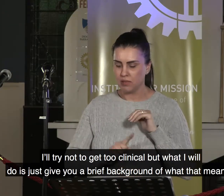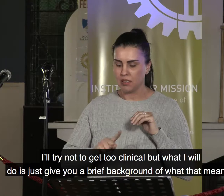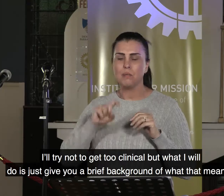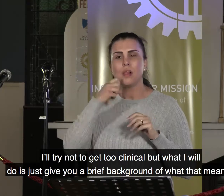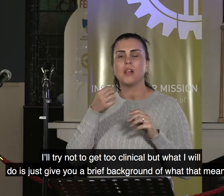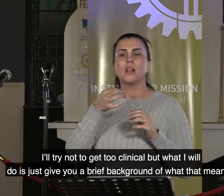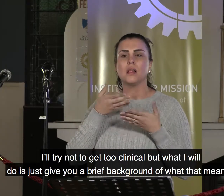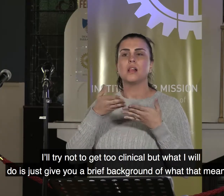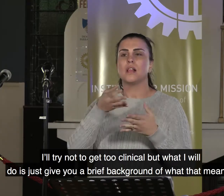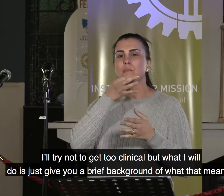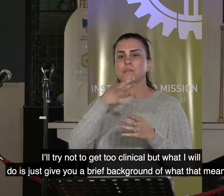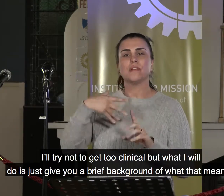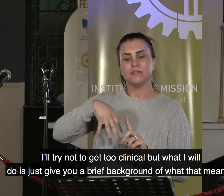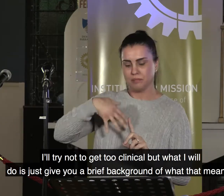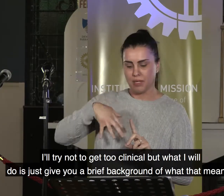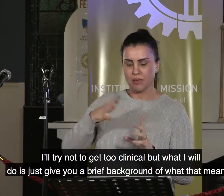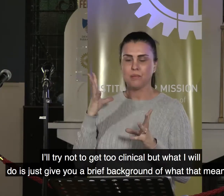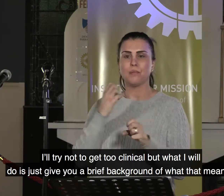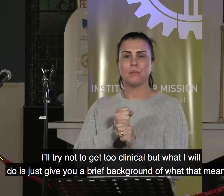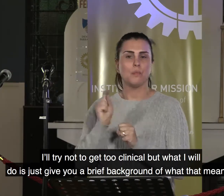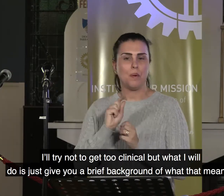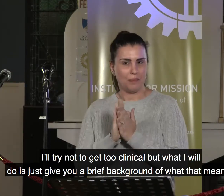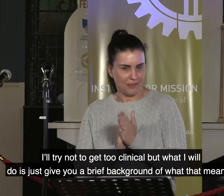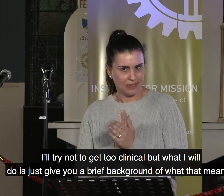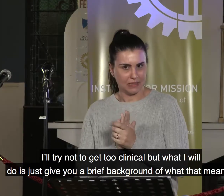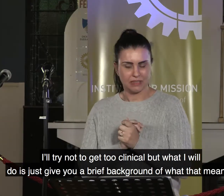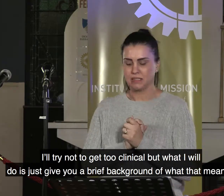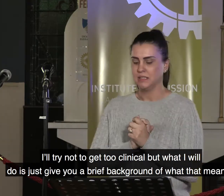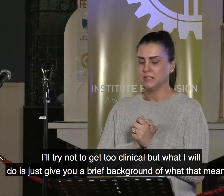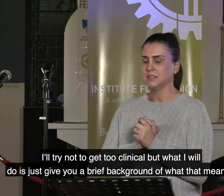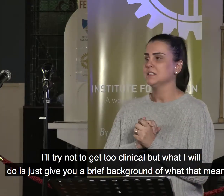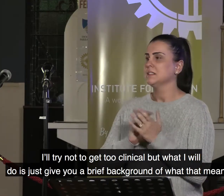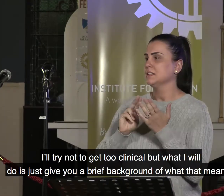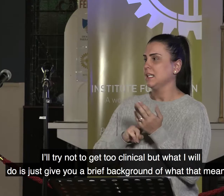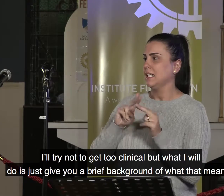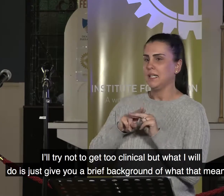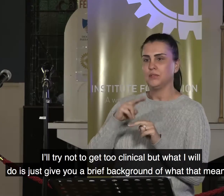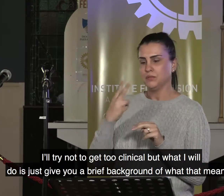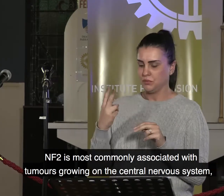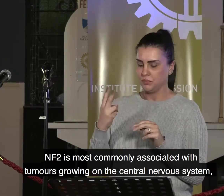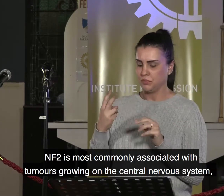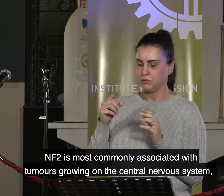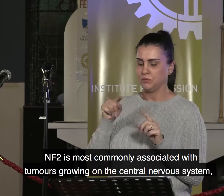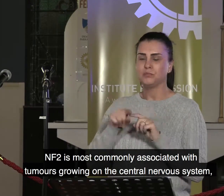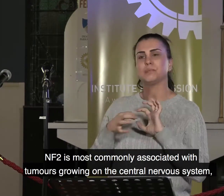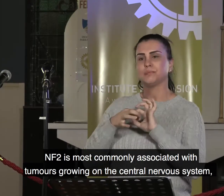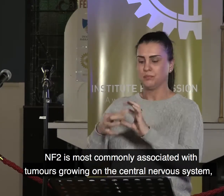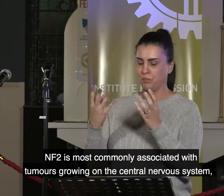but what we'll do is just give you a brief background of what that means. NF2 is